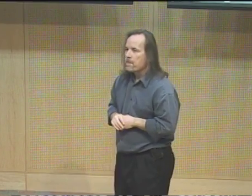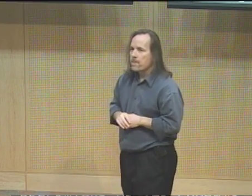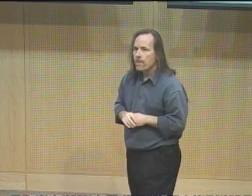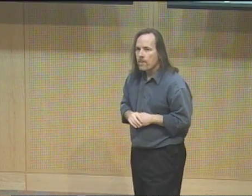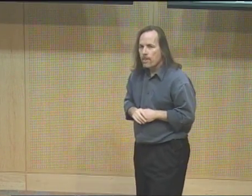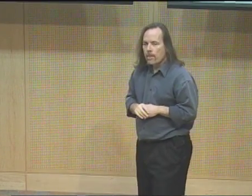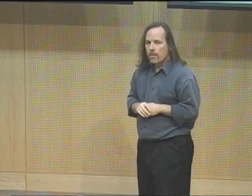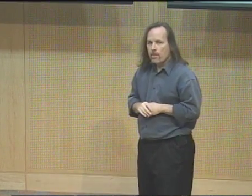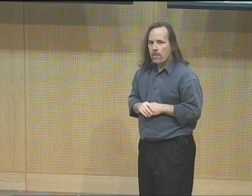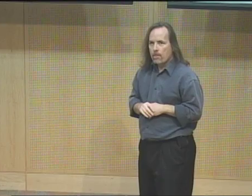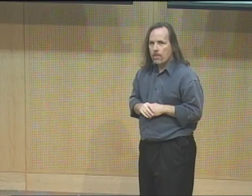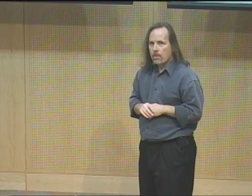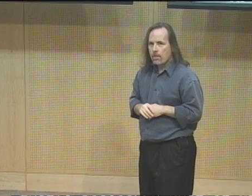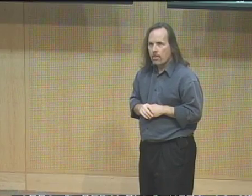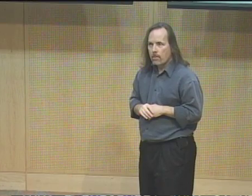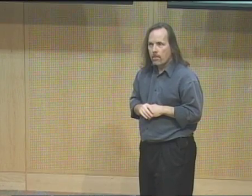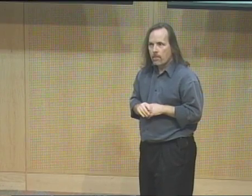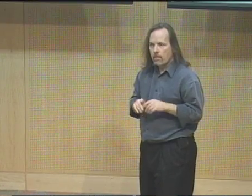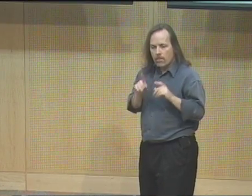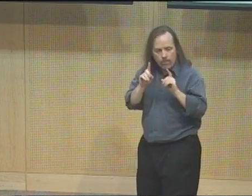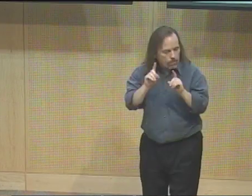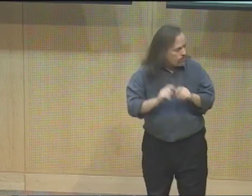getting profit in that same amount.